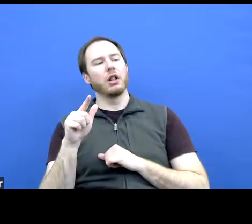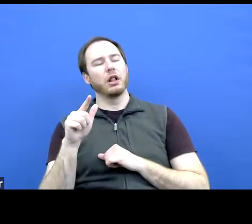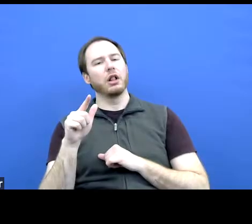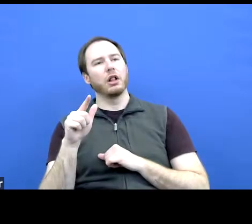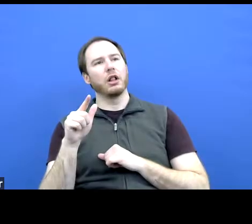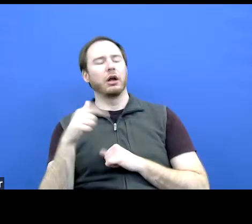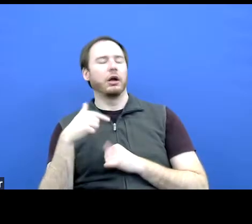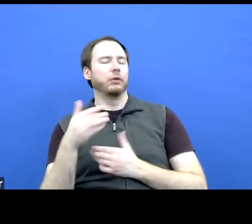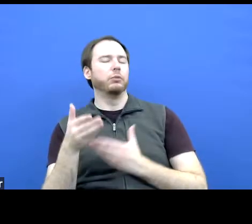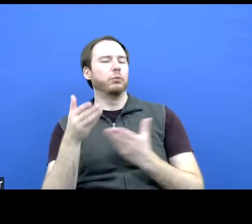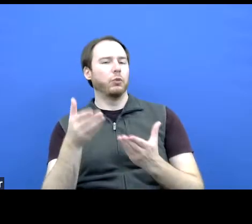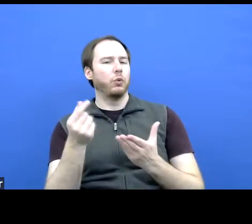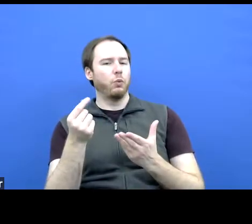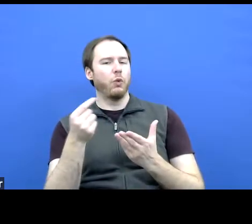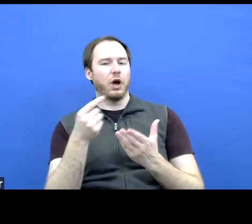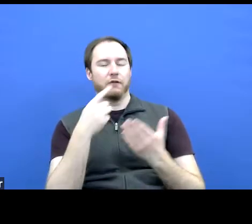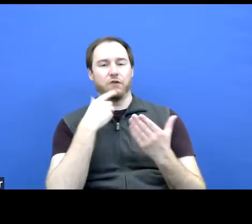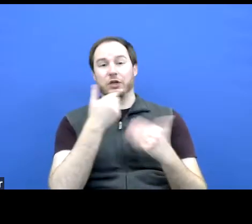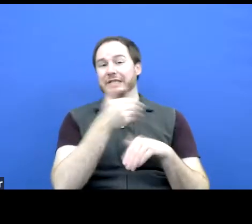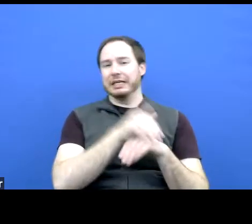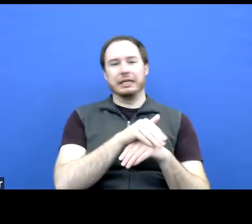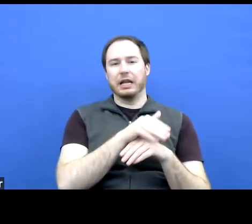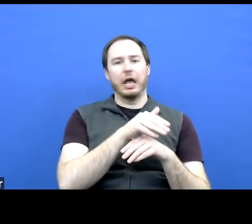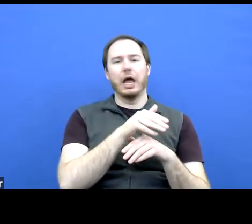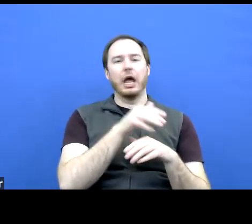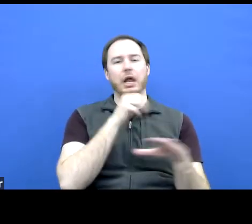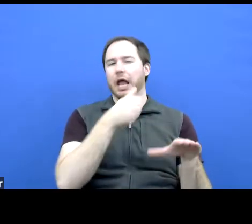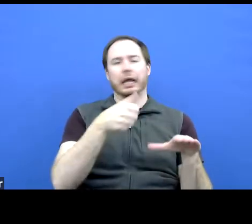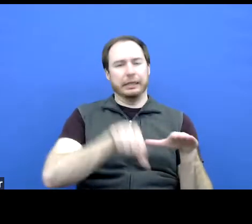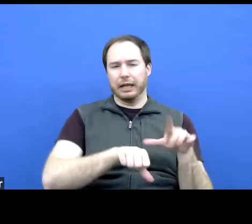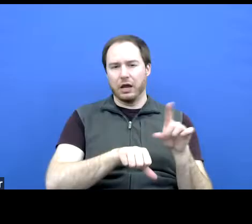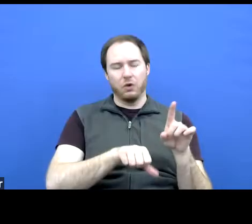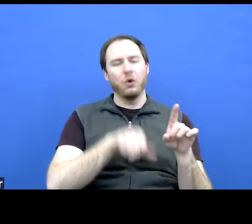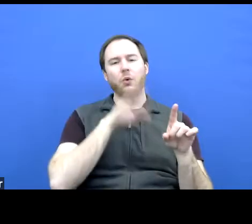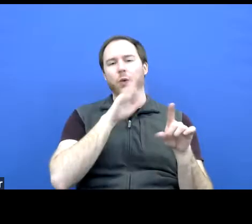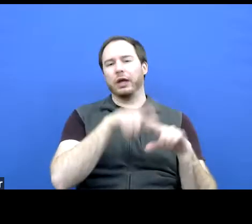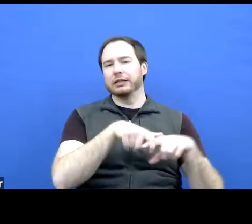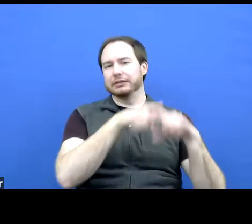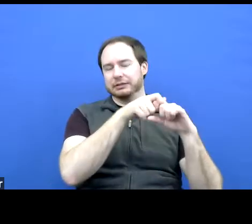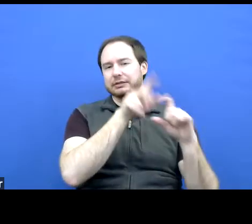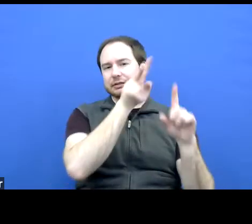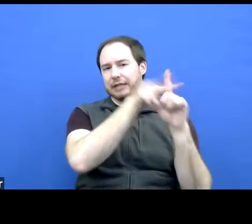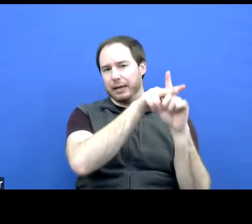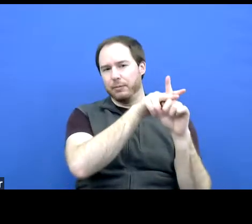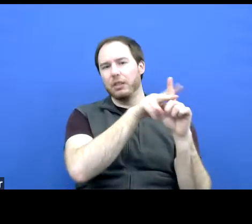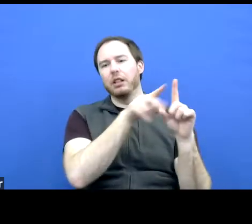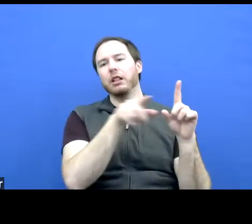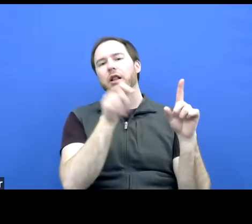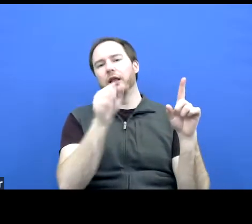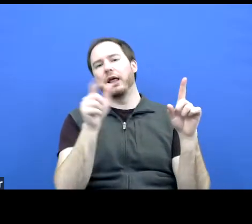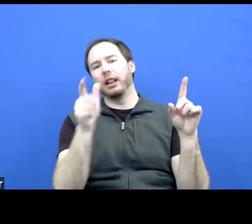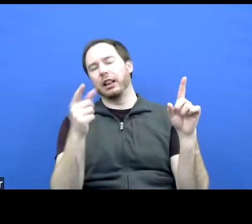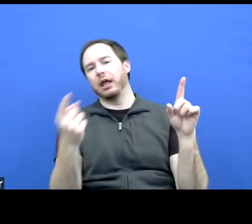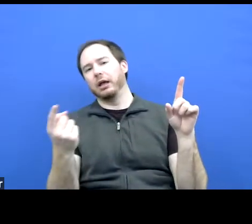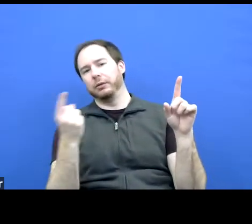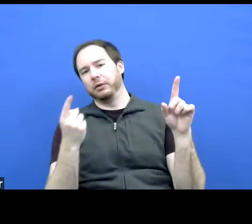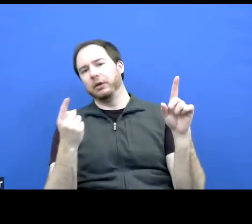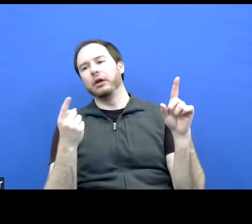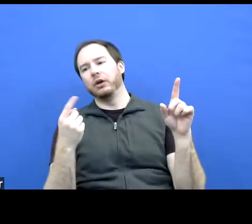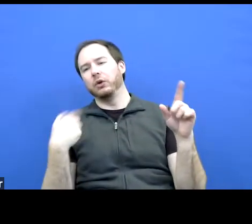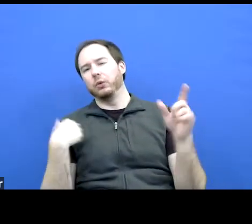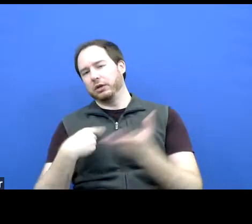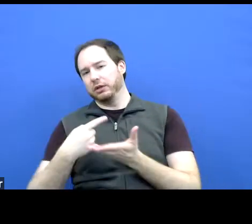what I'll propose is that we table this decision and that you can come in and meet with myself